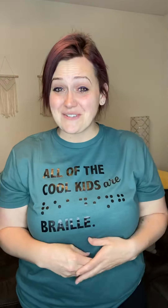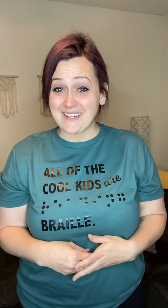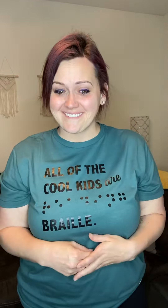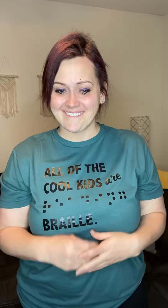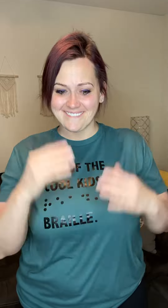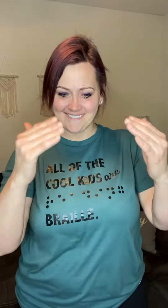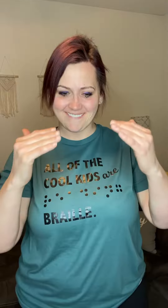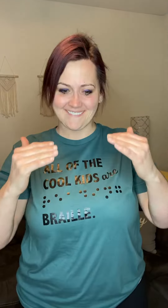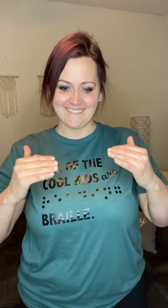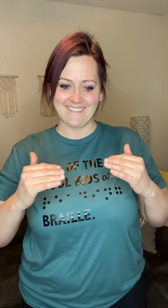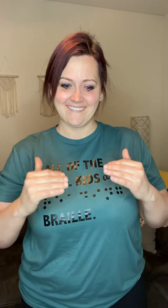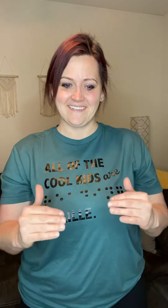it.